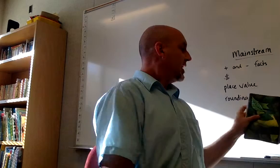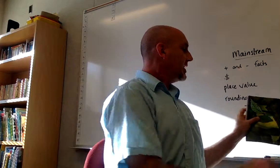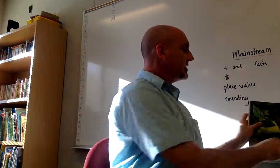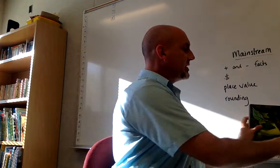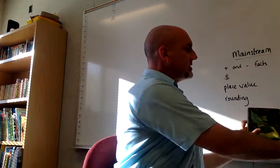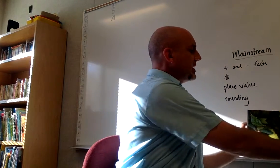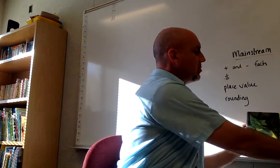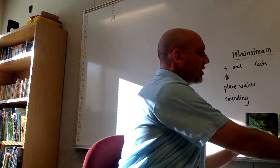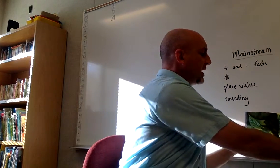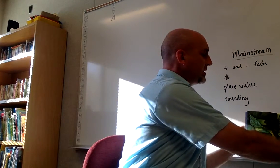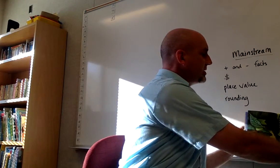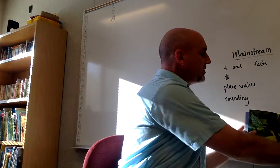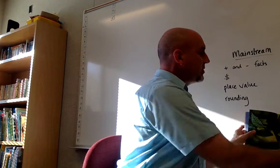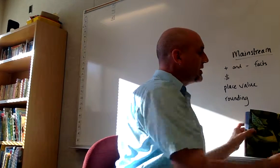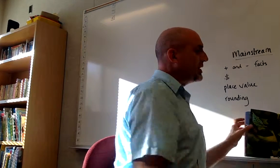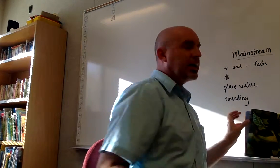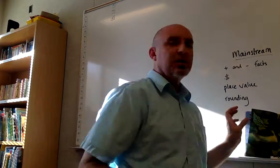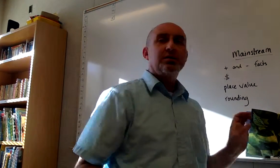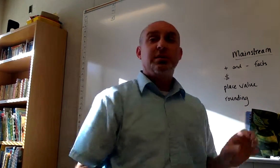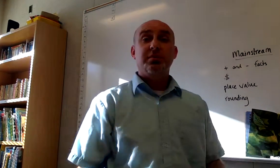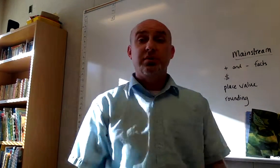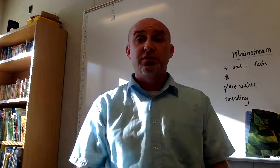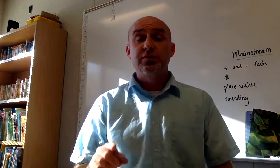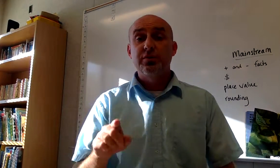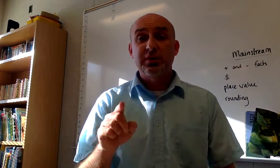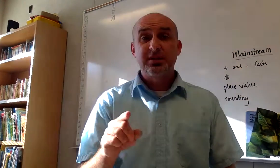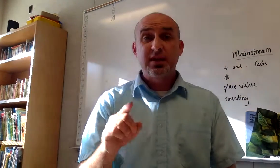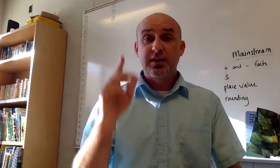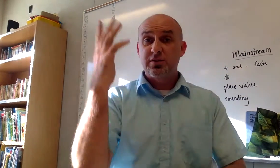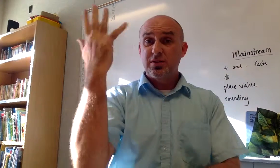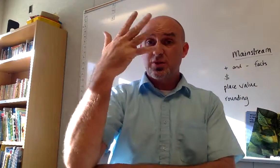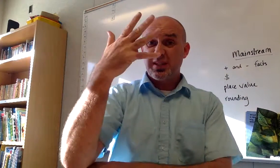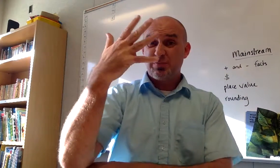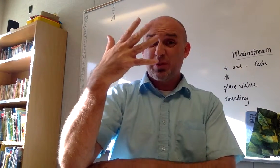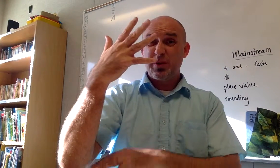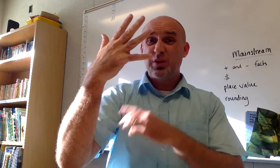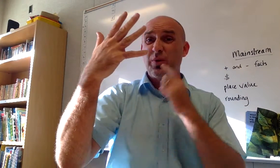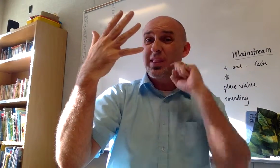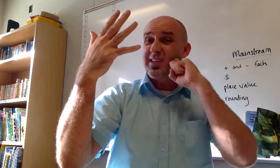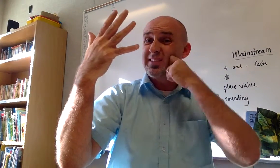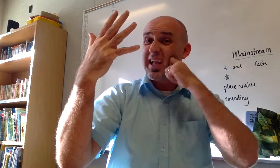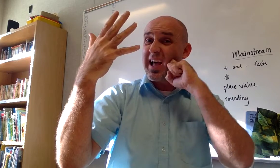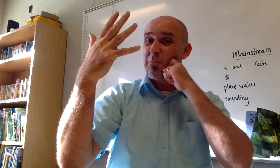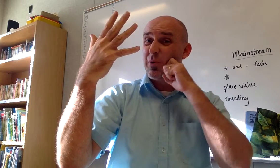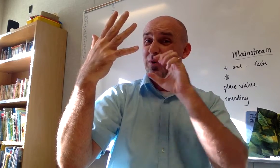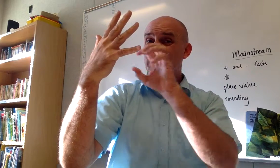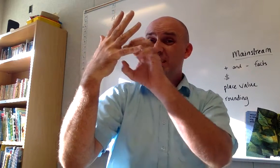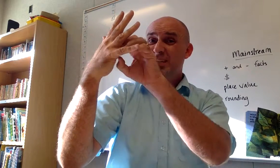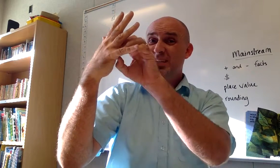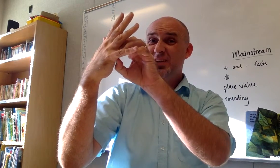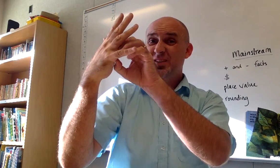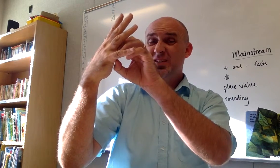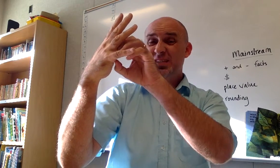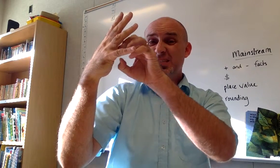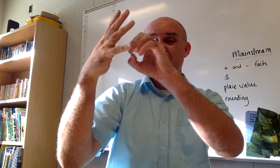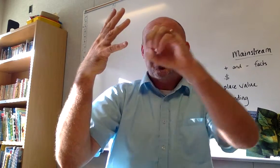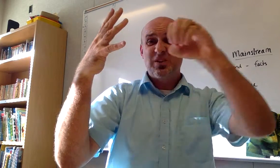And it does say bright, so if you want to get that concept in there too, you could say, here's the tree, it's blowing in the wind, there's an apple here, falls off,